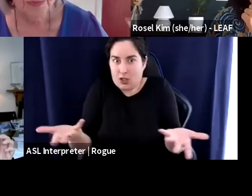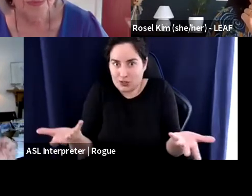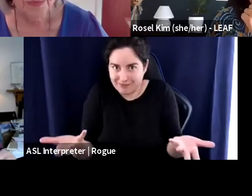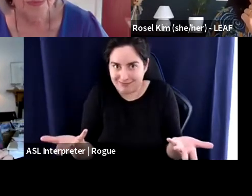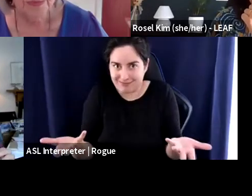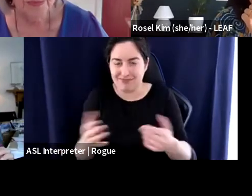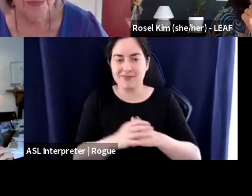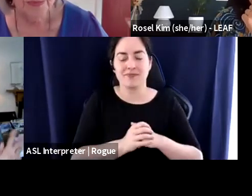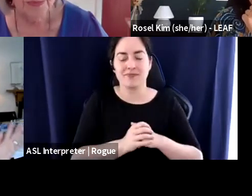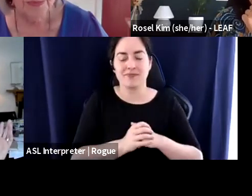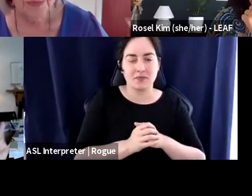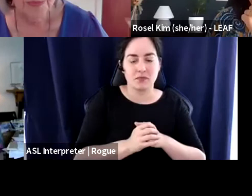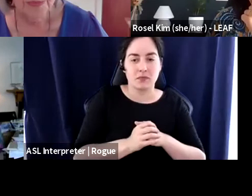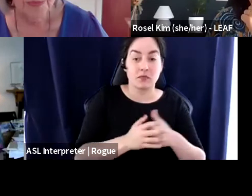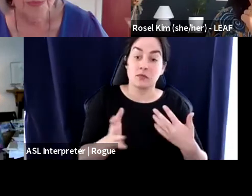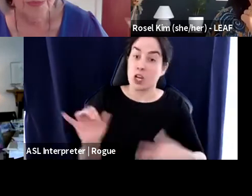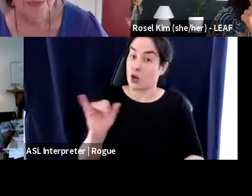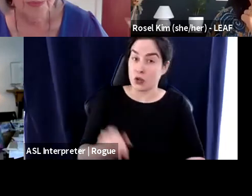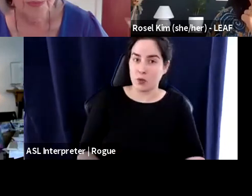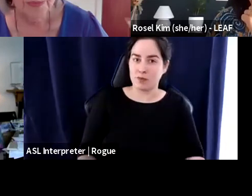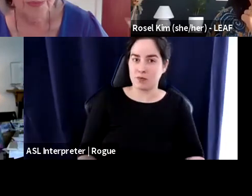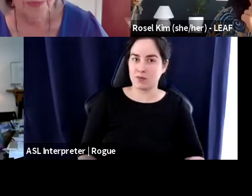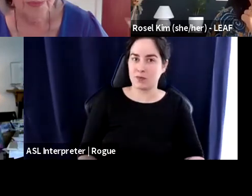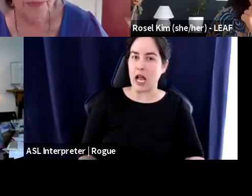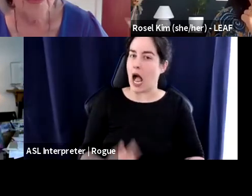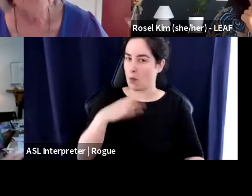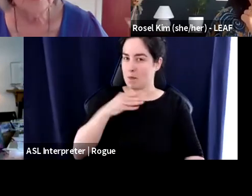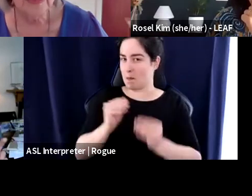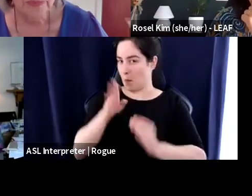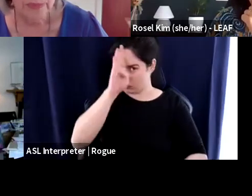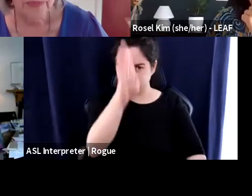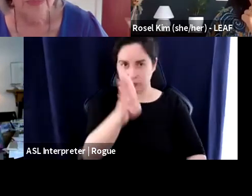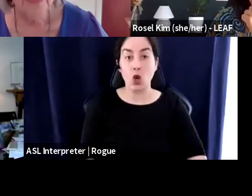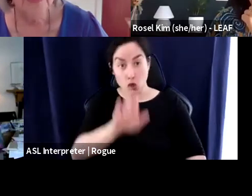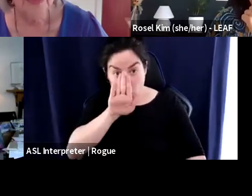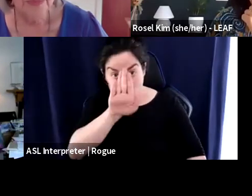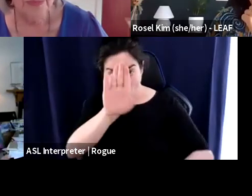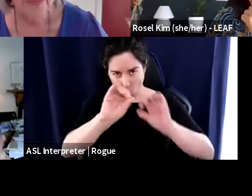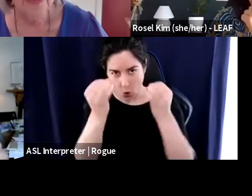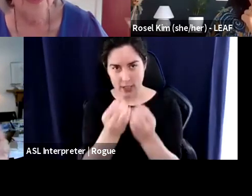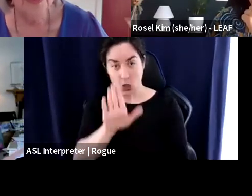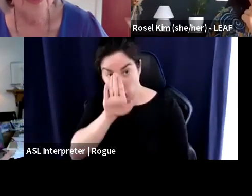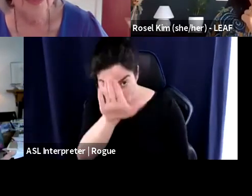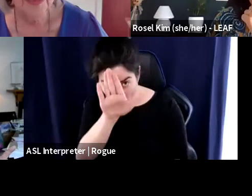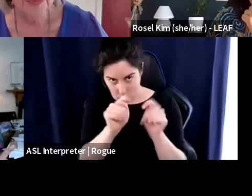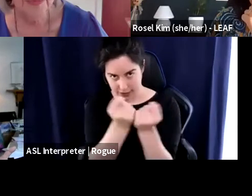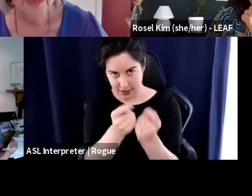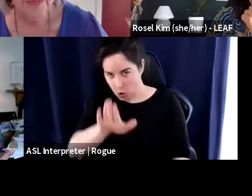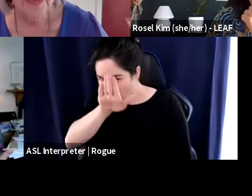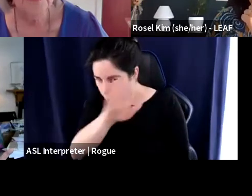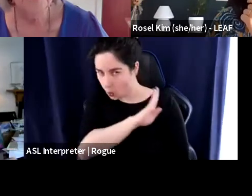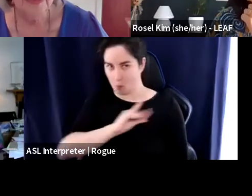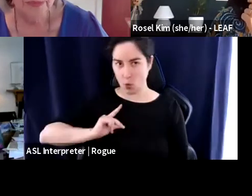to be more direct about it, it's like, look inside your organization and who is working on your team, who is working on your